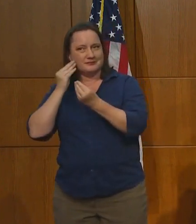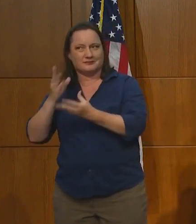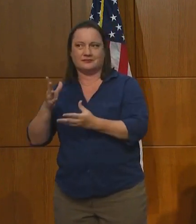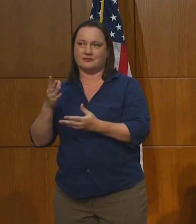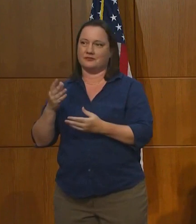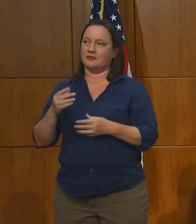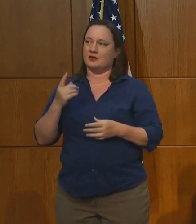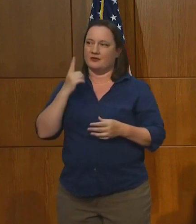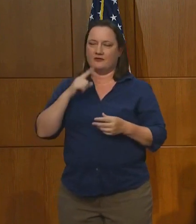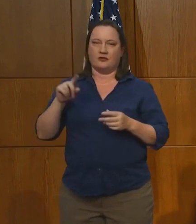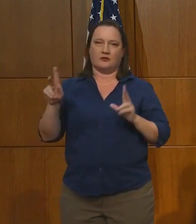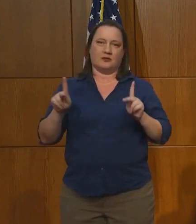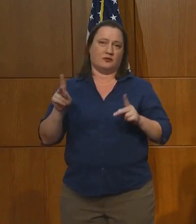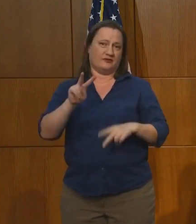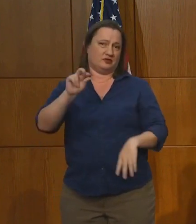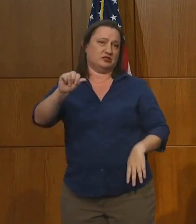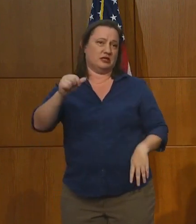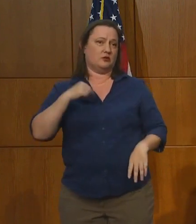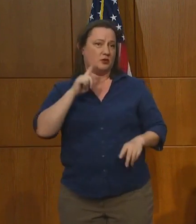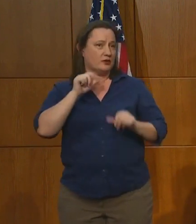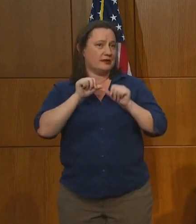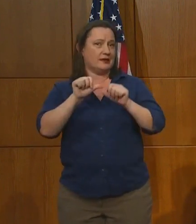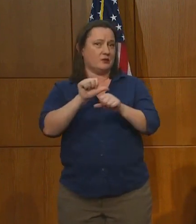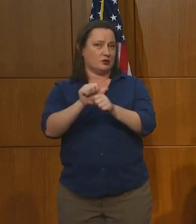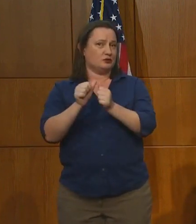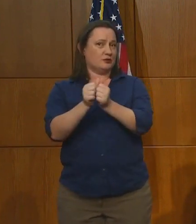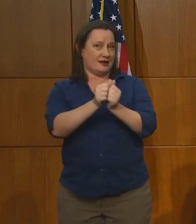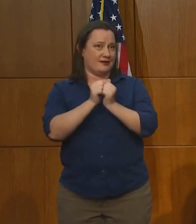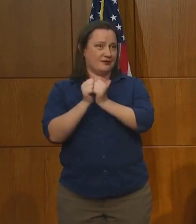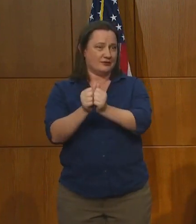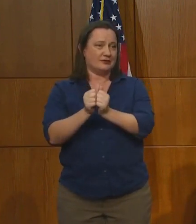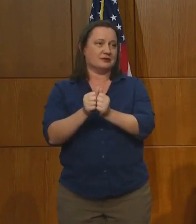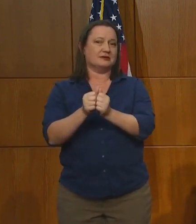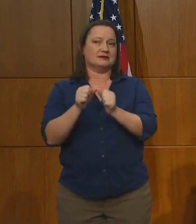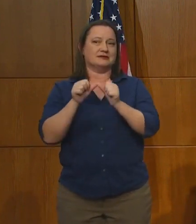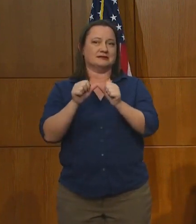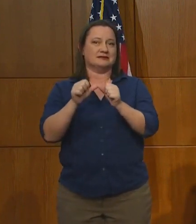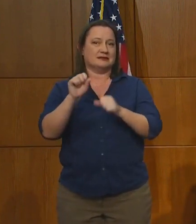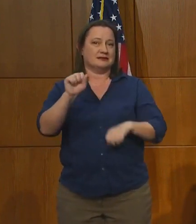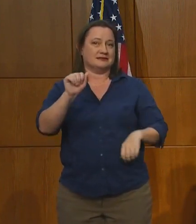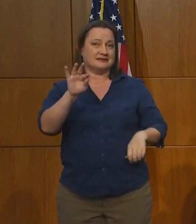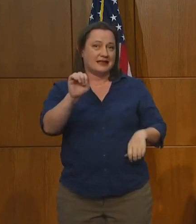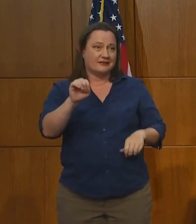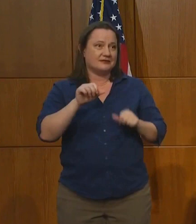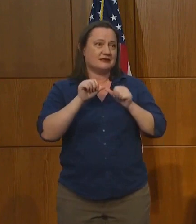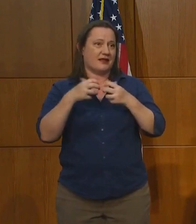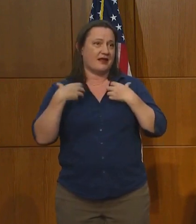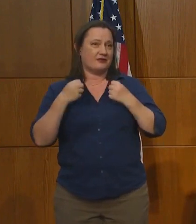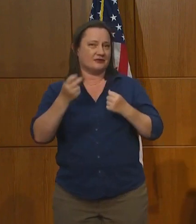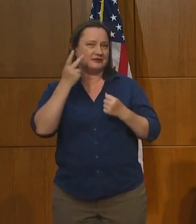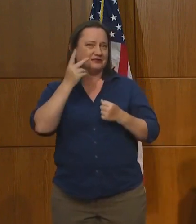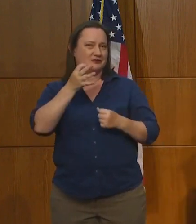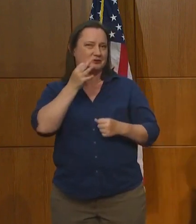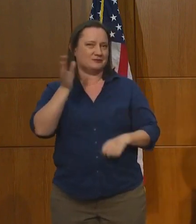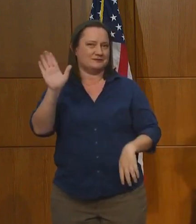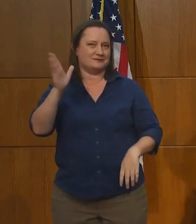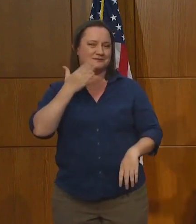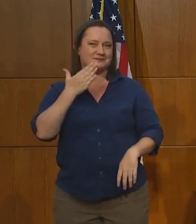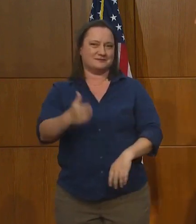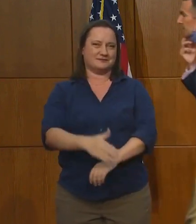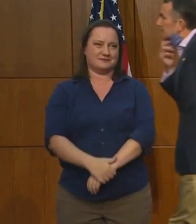to Virginians, and we'll keep working through this together. So stay safe and stay healthy, and we'll see you soon. Thank you all.